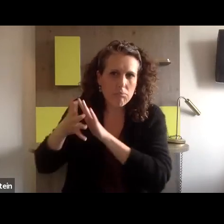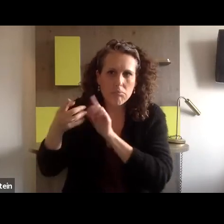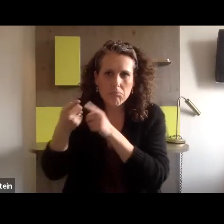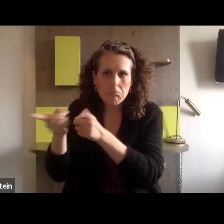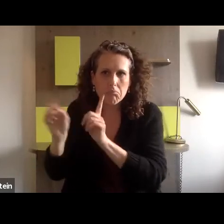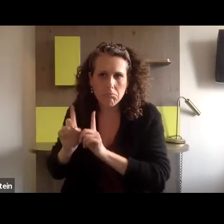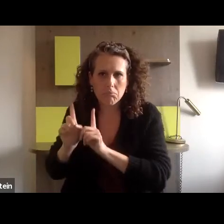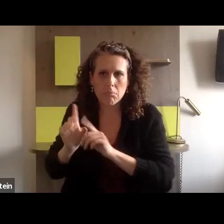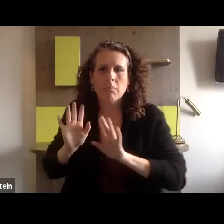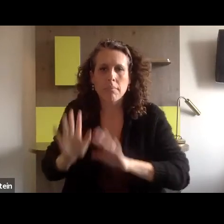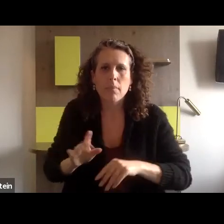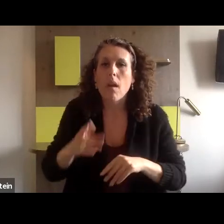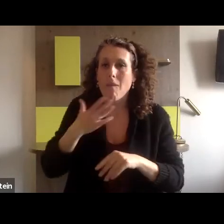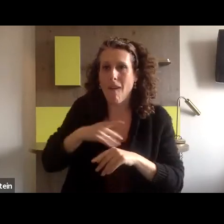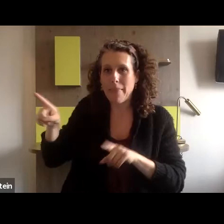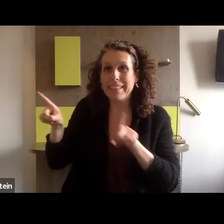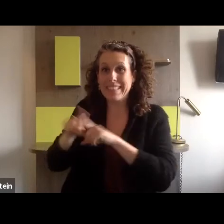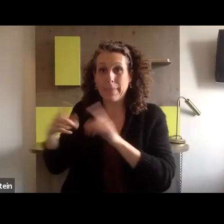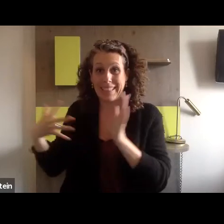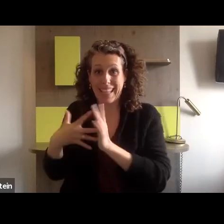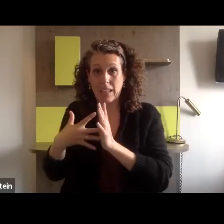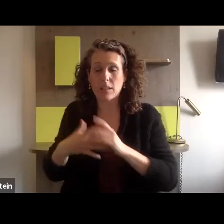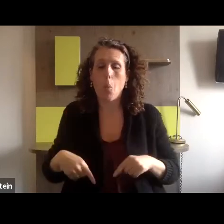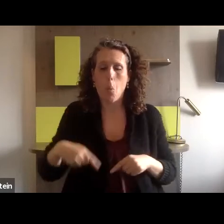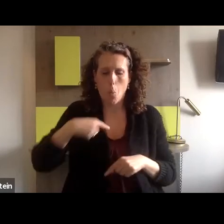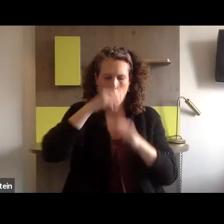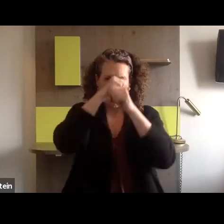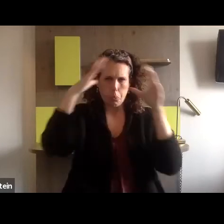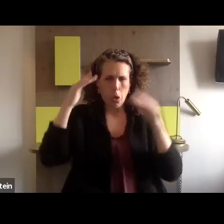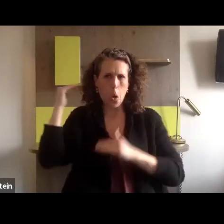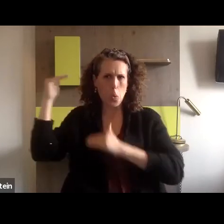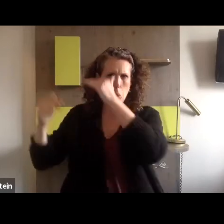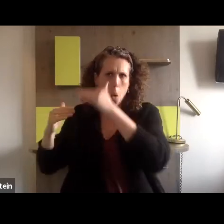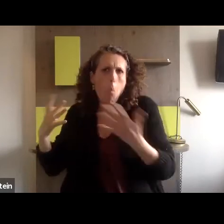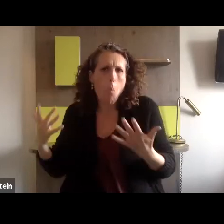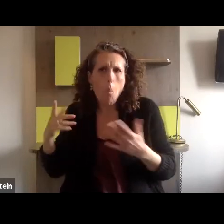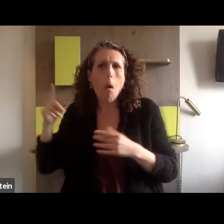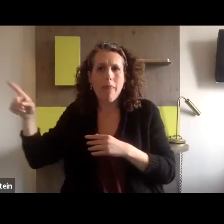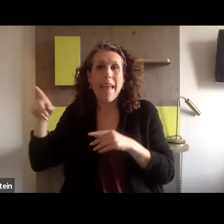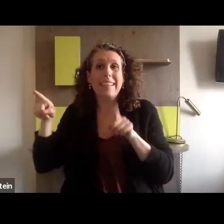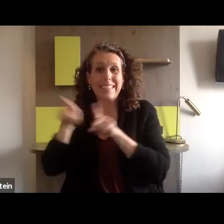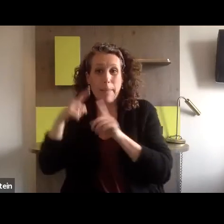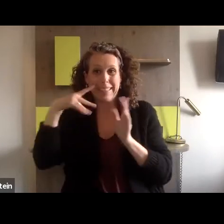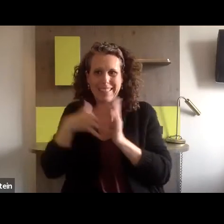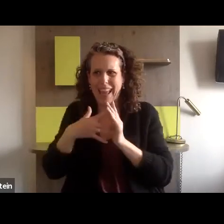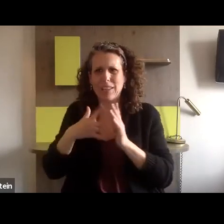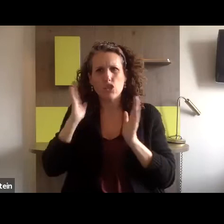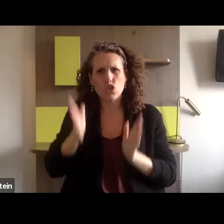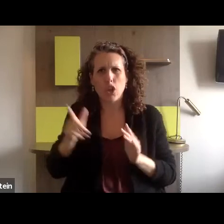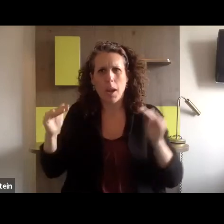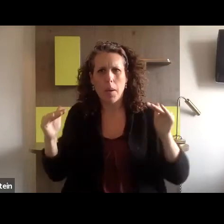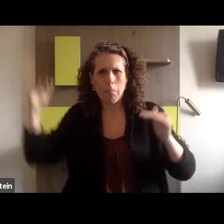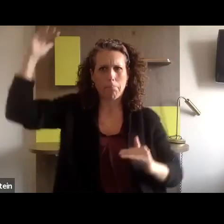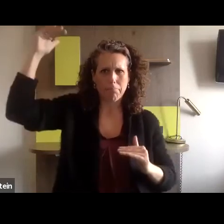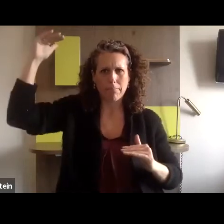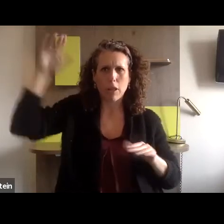assuming that in theory they should outperform the children, right? So we made a comparison between the